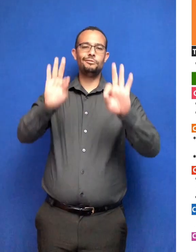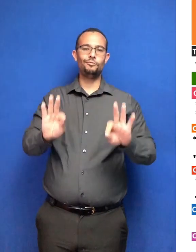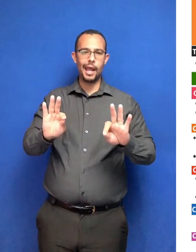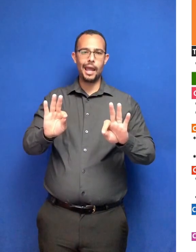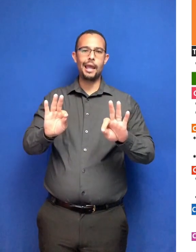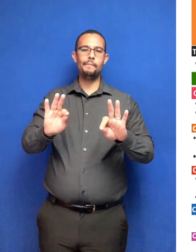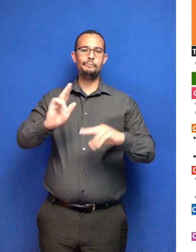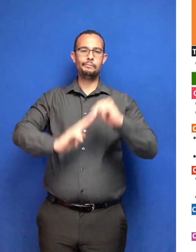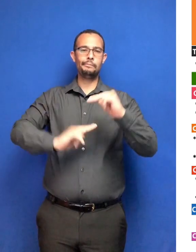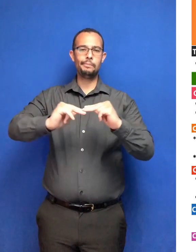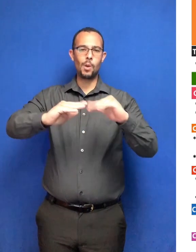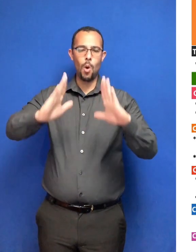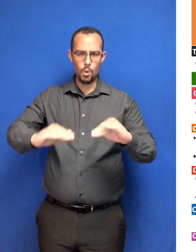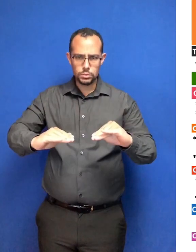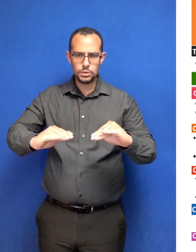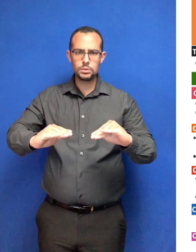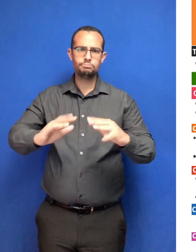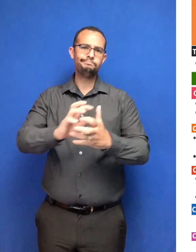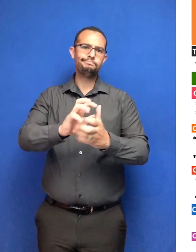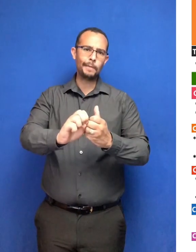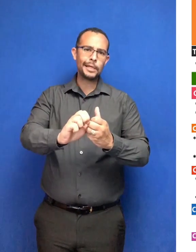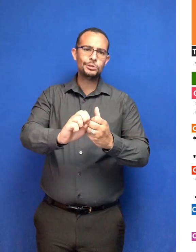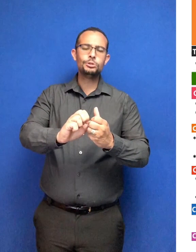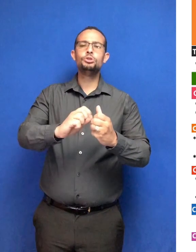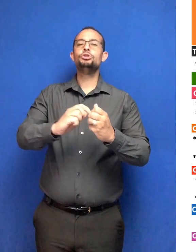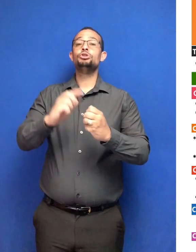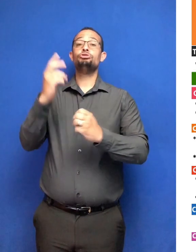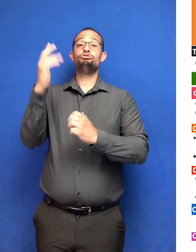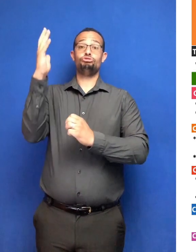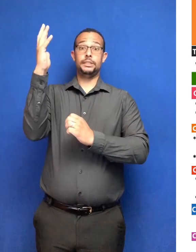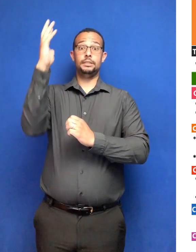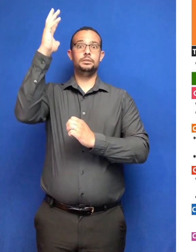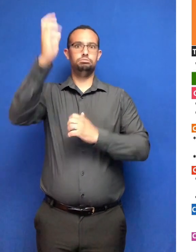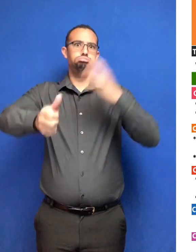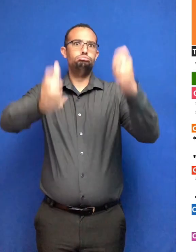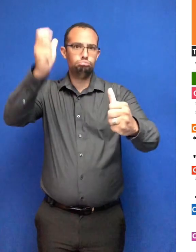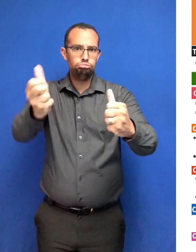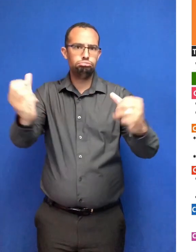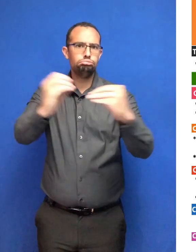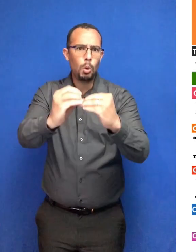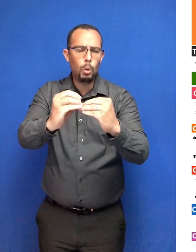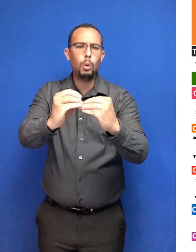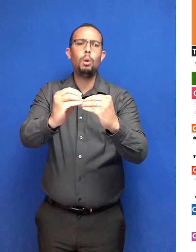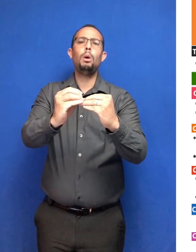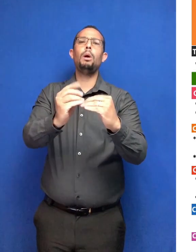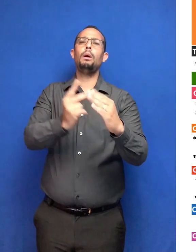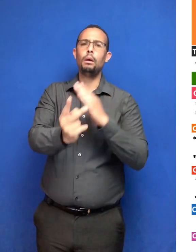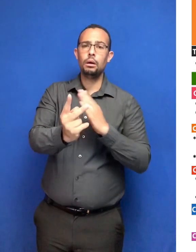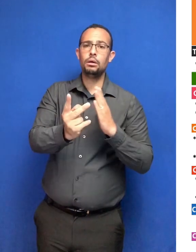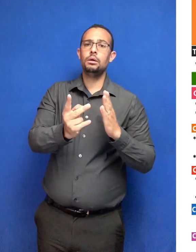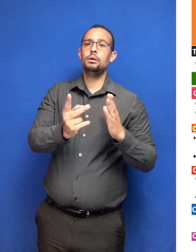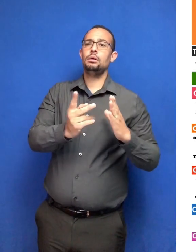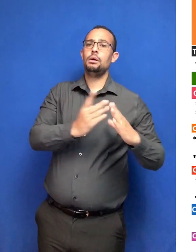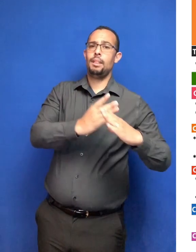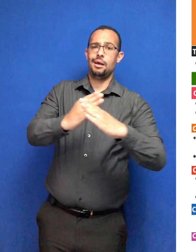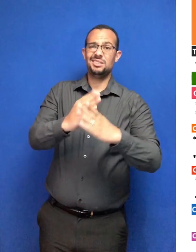many trees downed in the region, so a lot more pervasive, a lot more roads blocked. Some areas